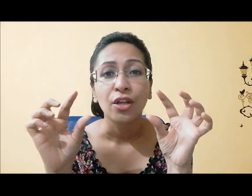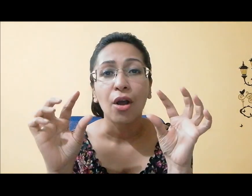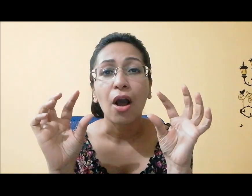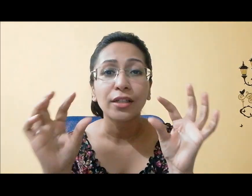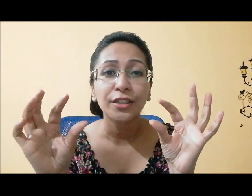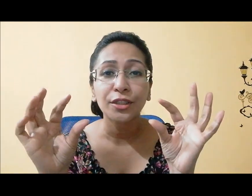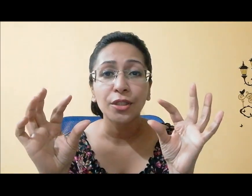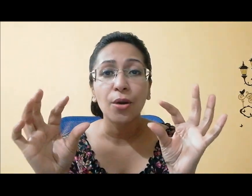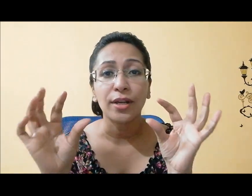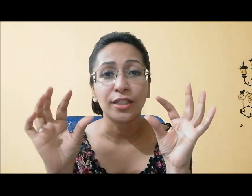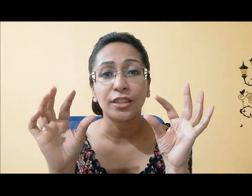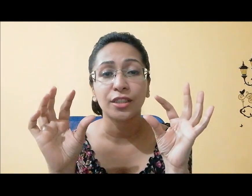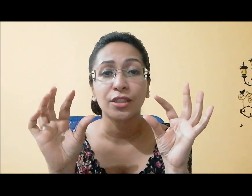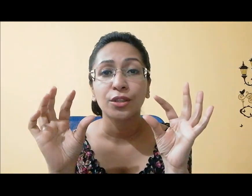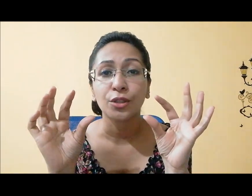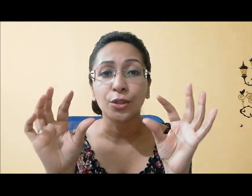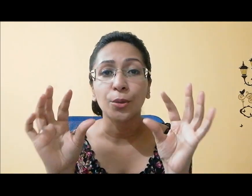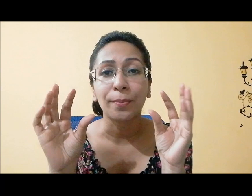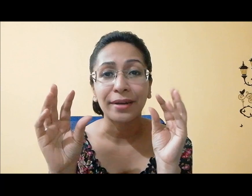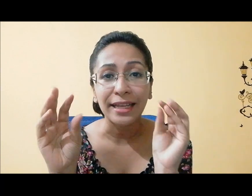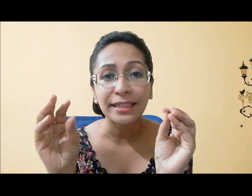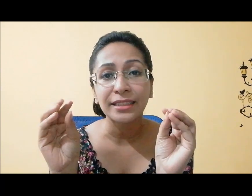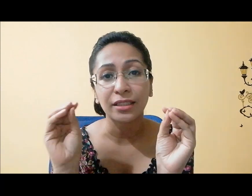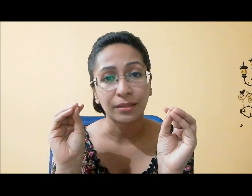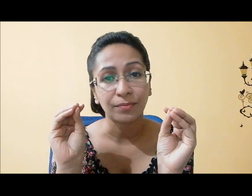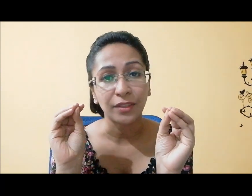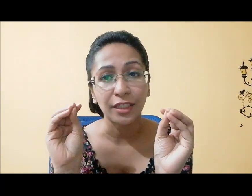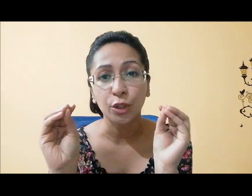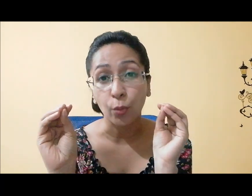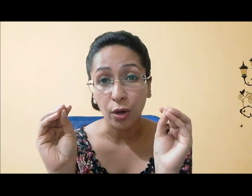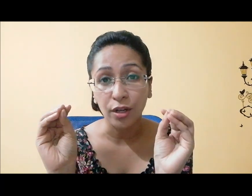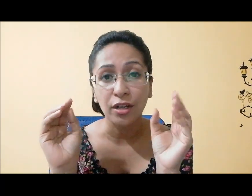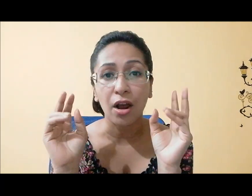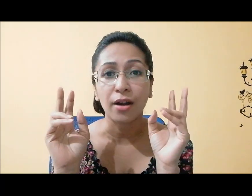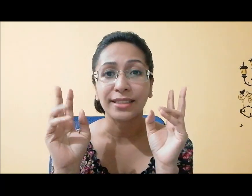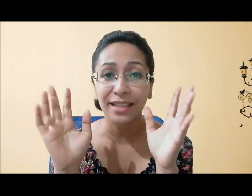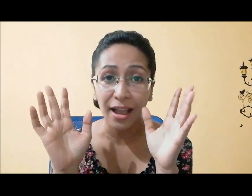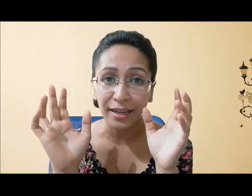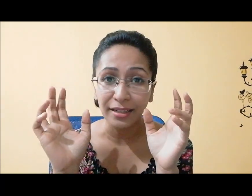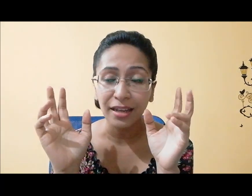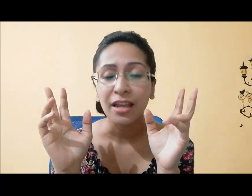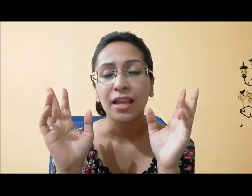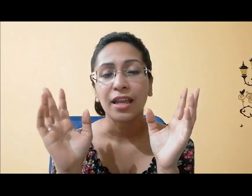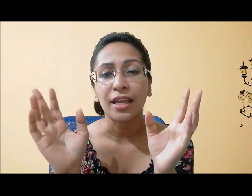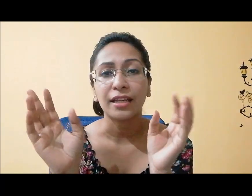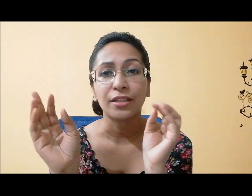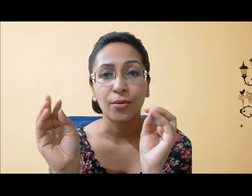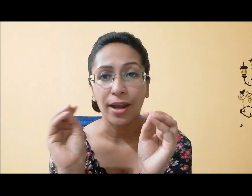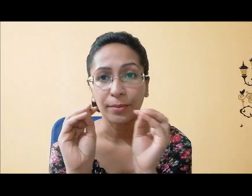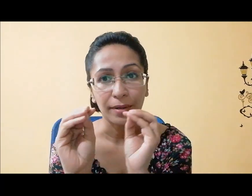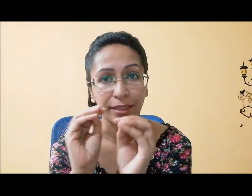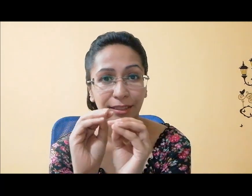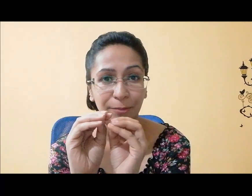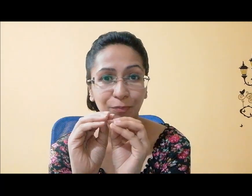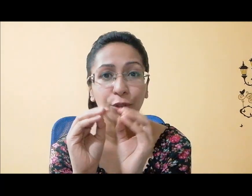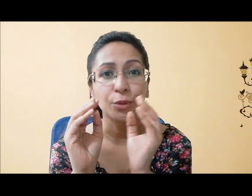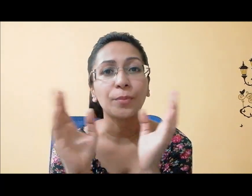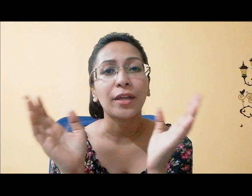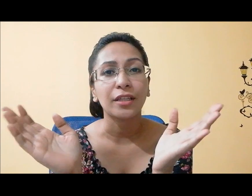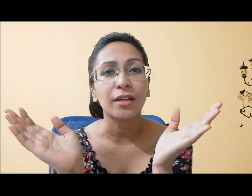All you need to know is to place each word or sign in the right place to make your